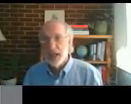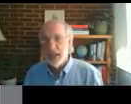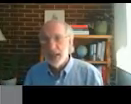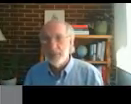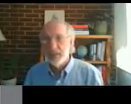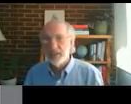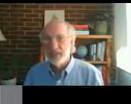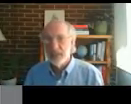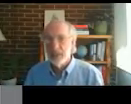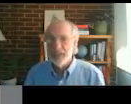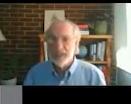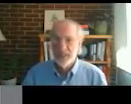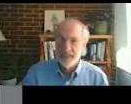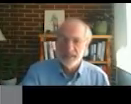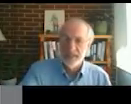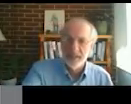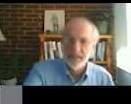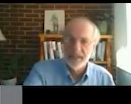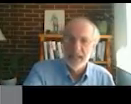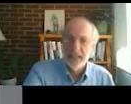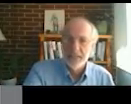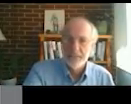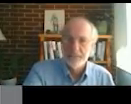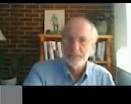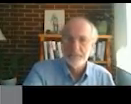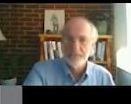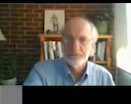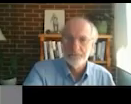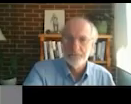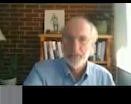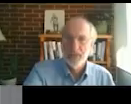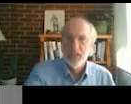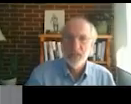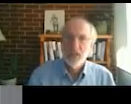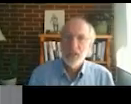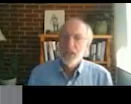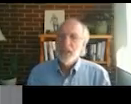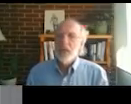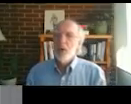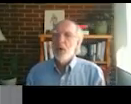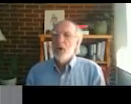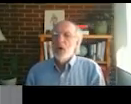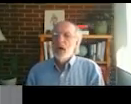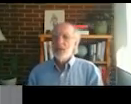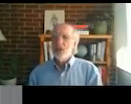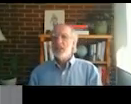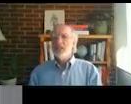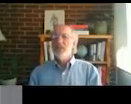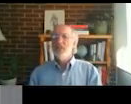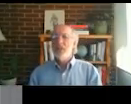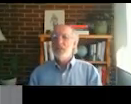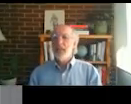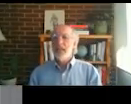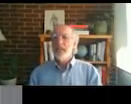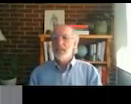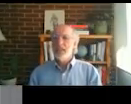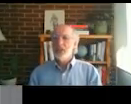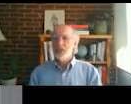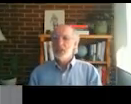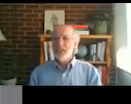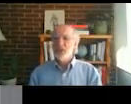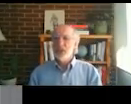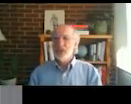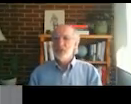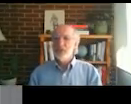amidst the sign. I talked about manned